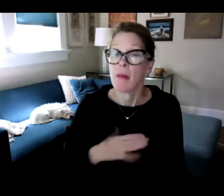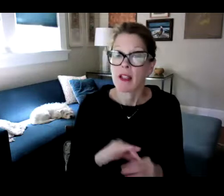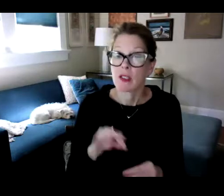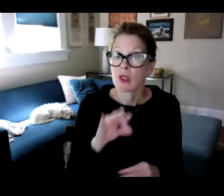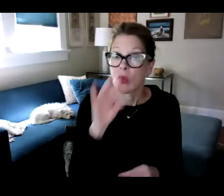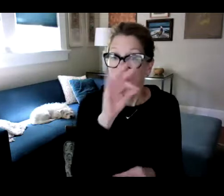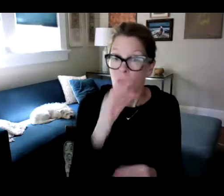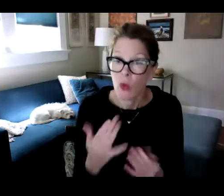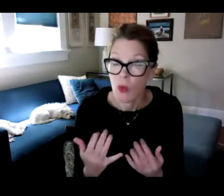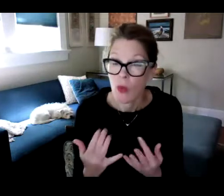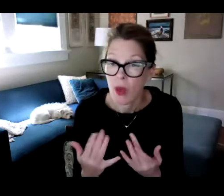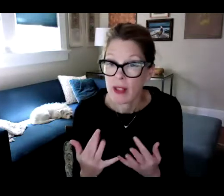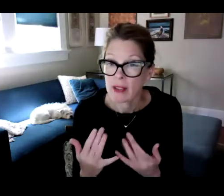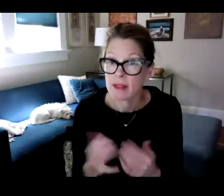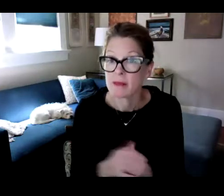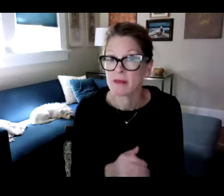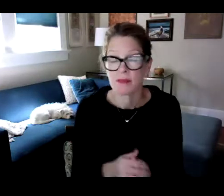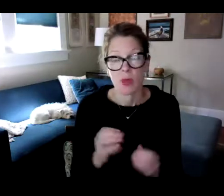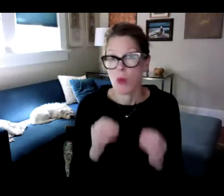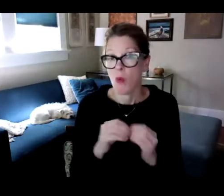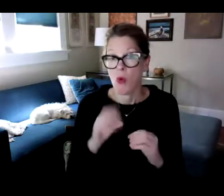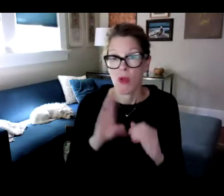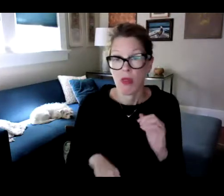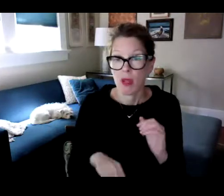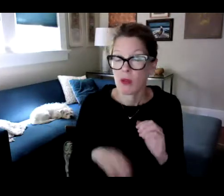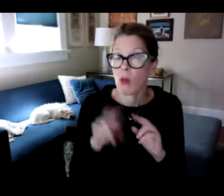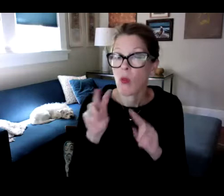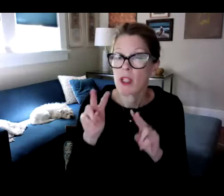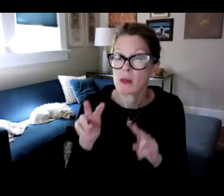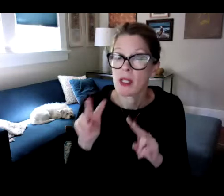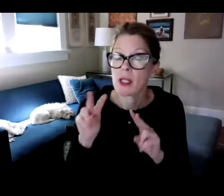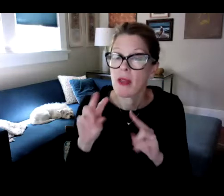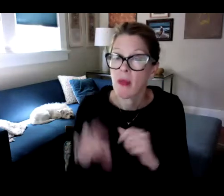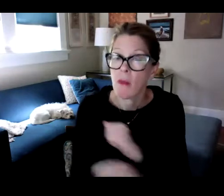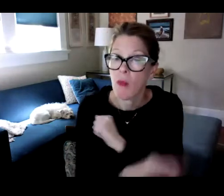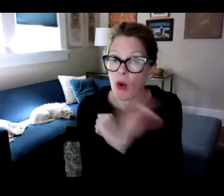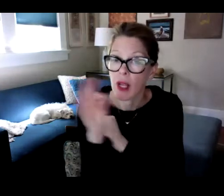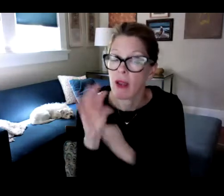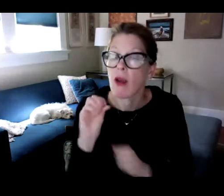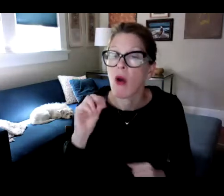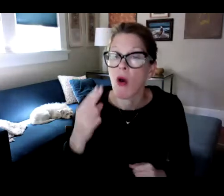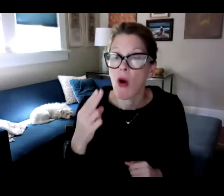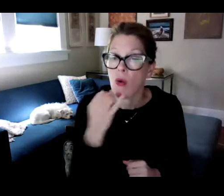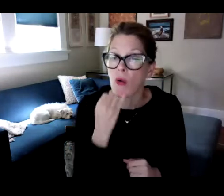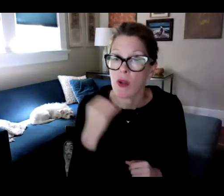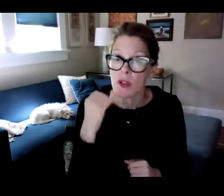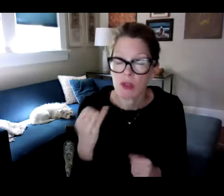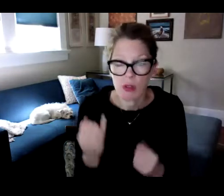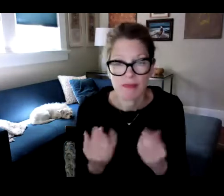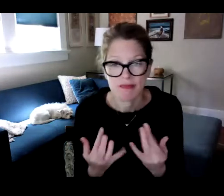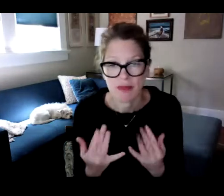for the morning. More than watchmen for the morning. O Israel, wait for the Lord, for